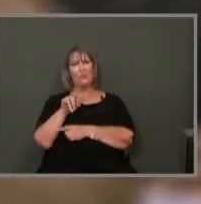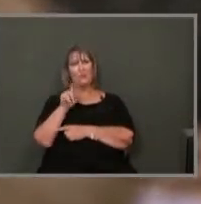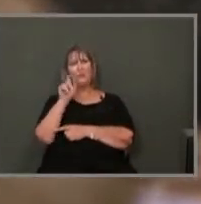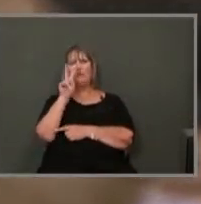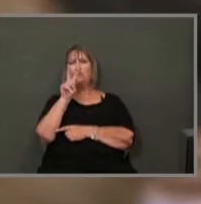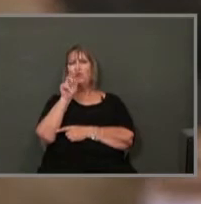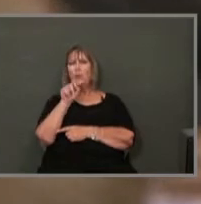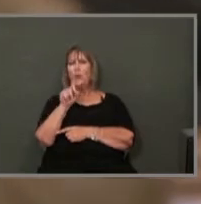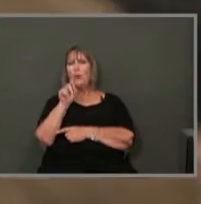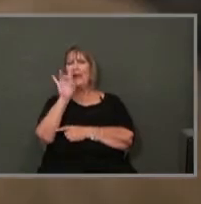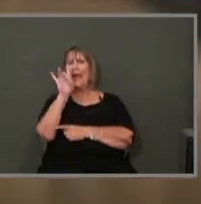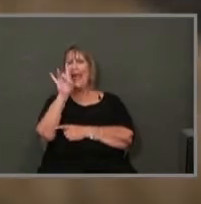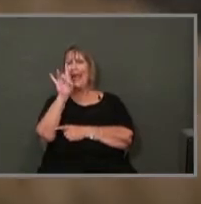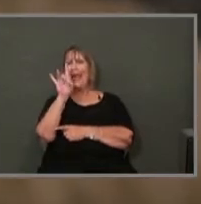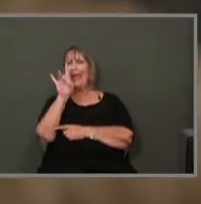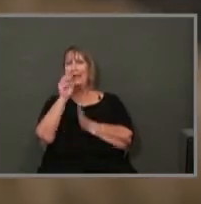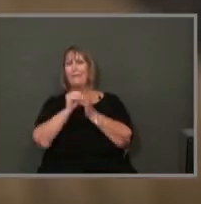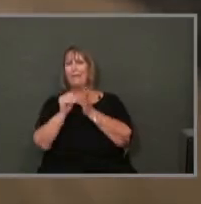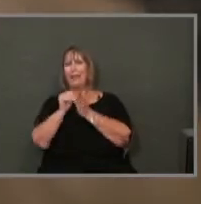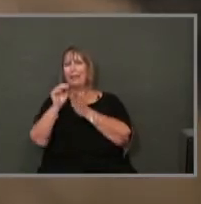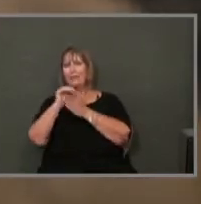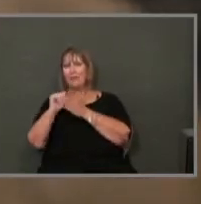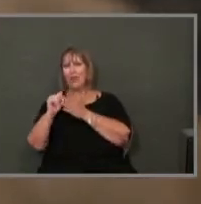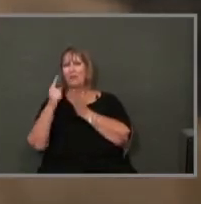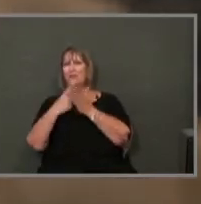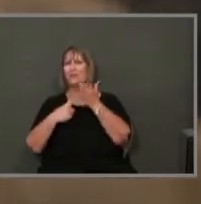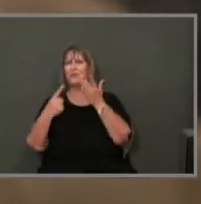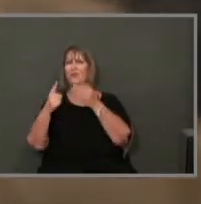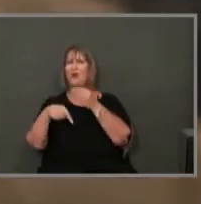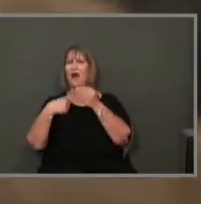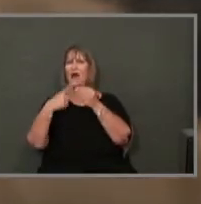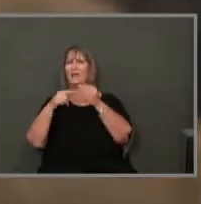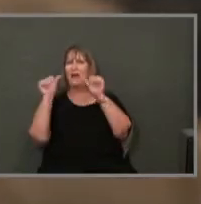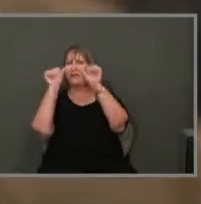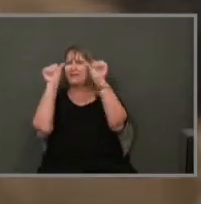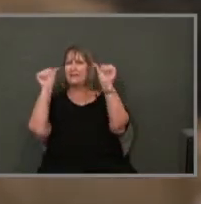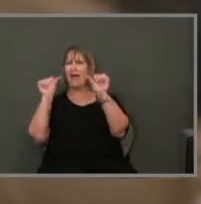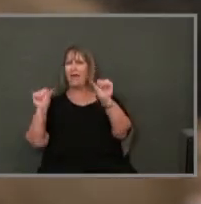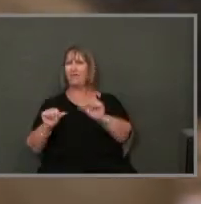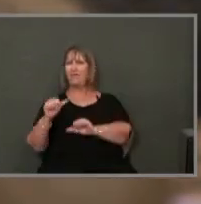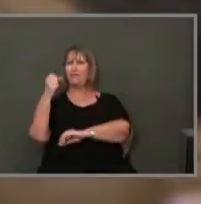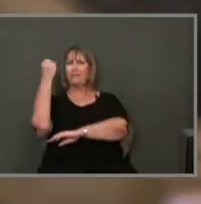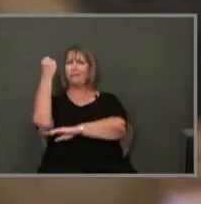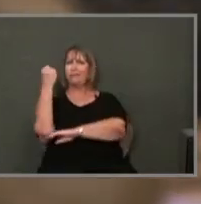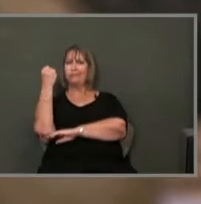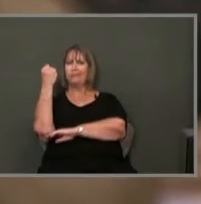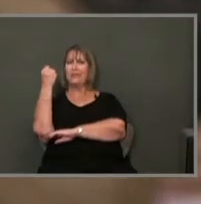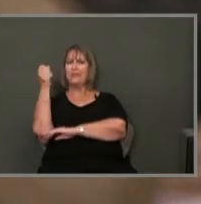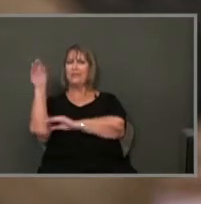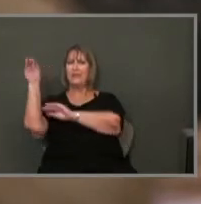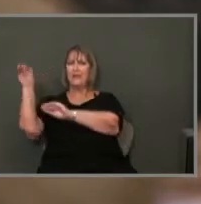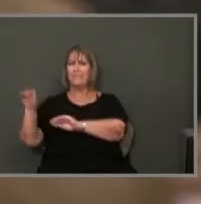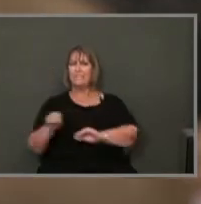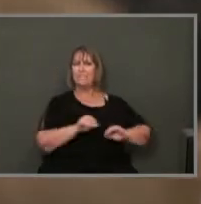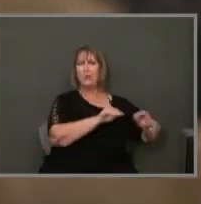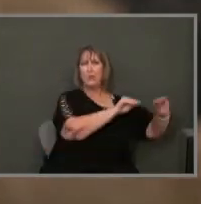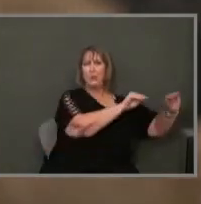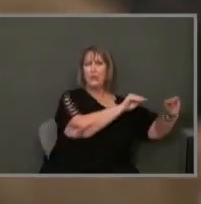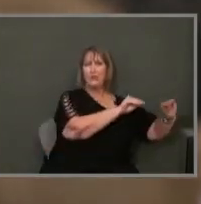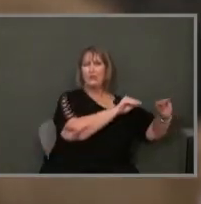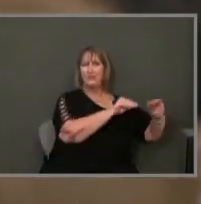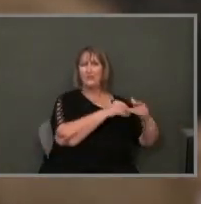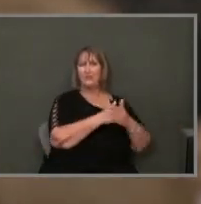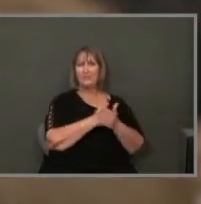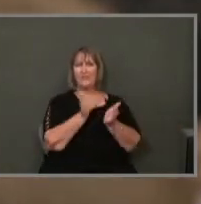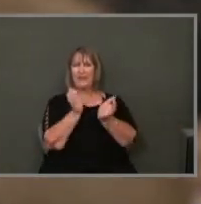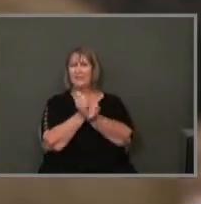preservation. What about all the statues that were taken away out of the different parks that were, are they going to be put back? Since there's, but that's a low